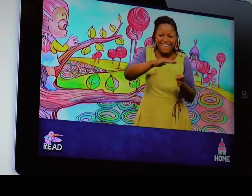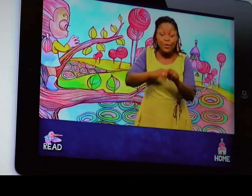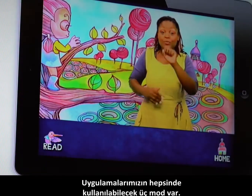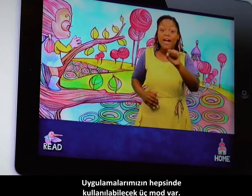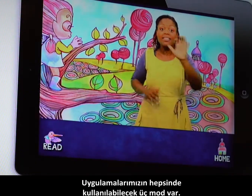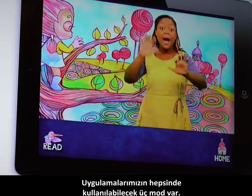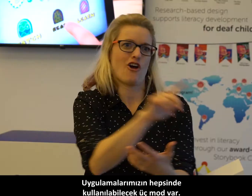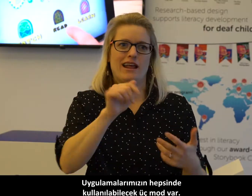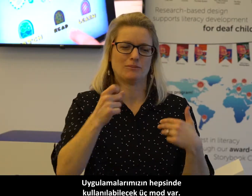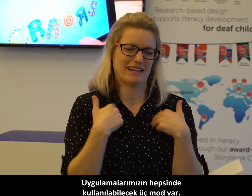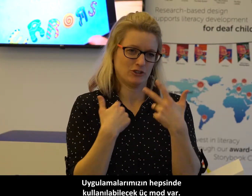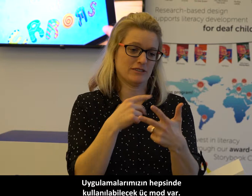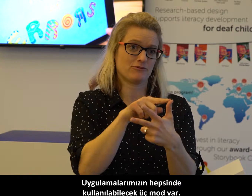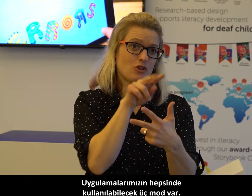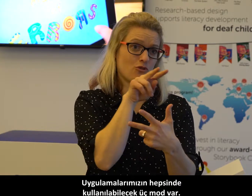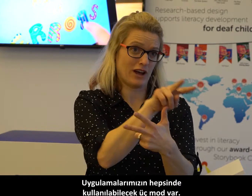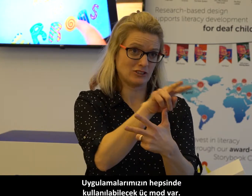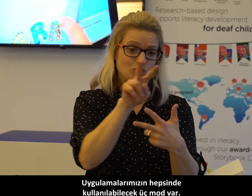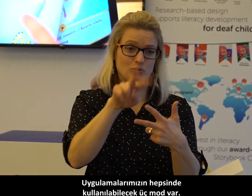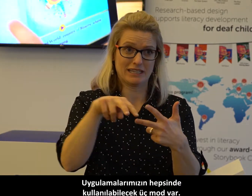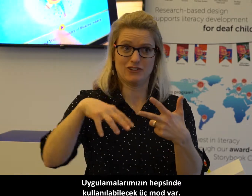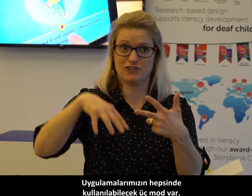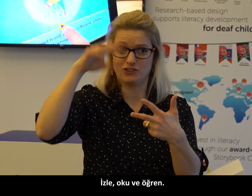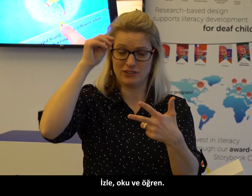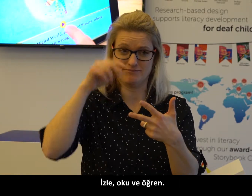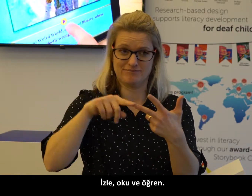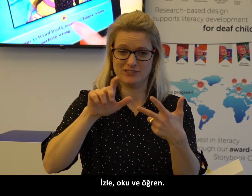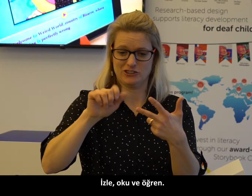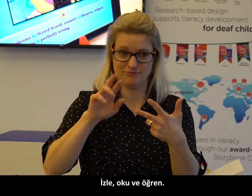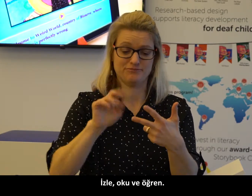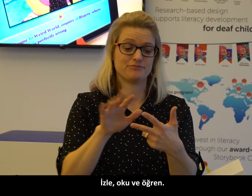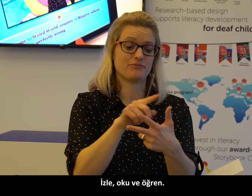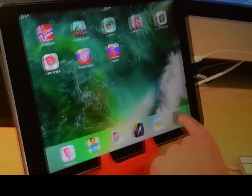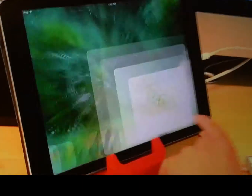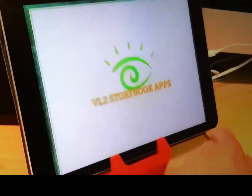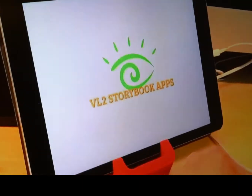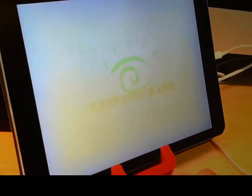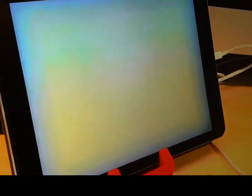There are 3 modes that can be used in any of our apps: watch, read, and learn.